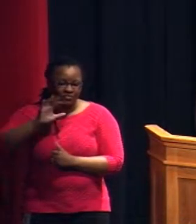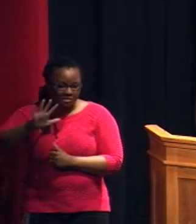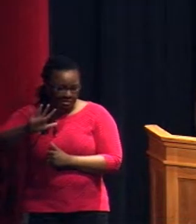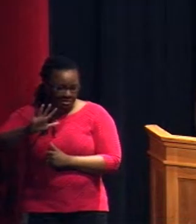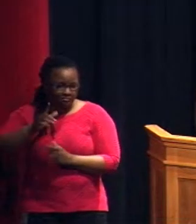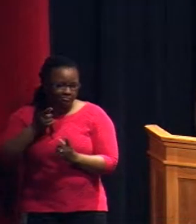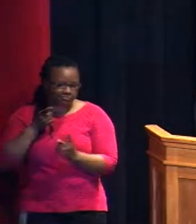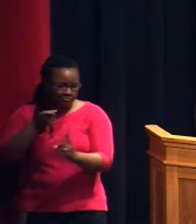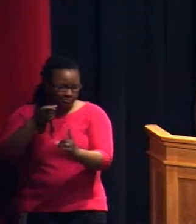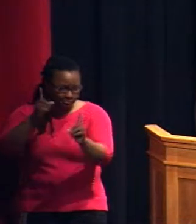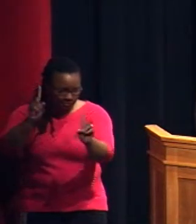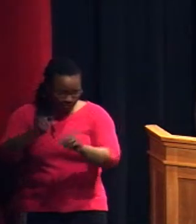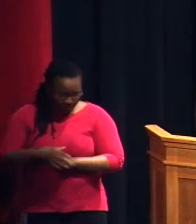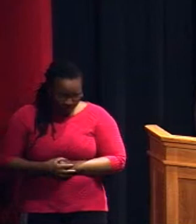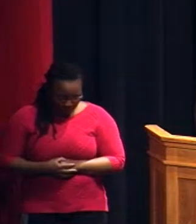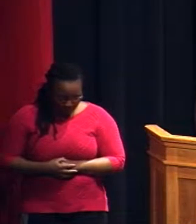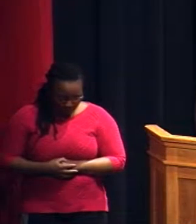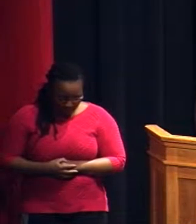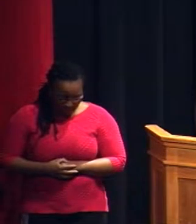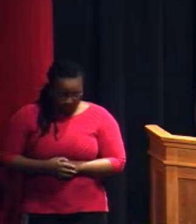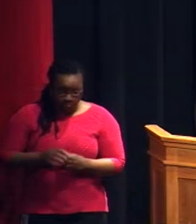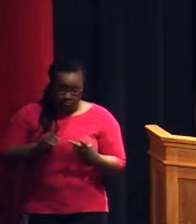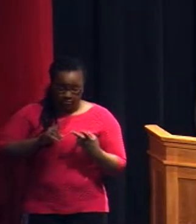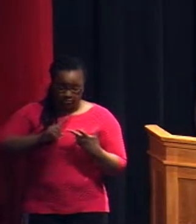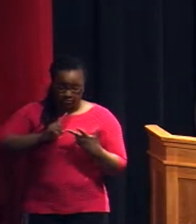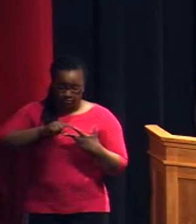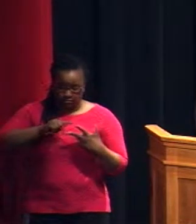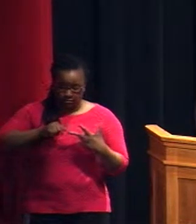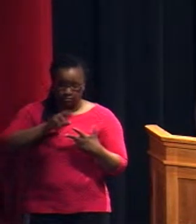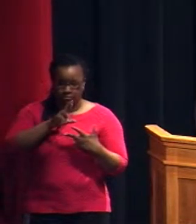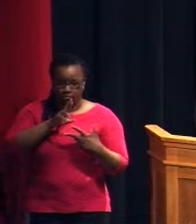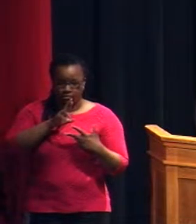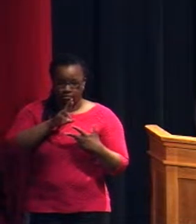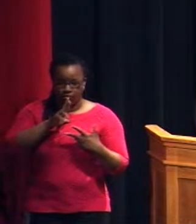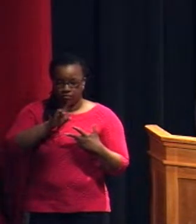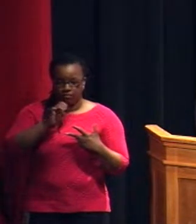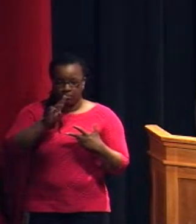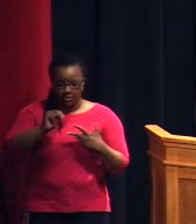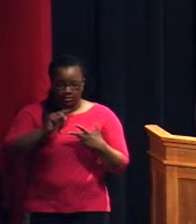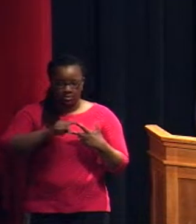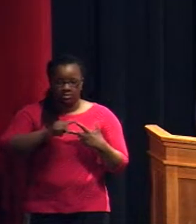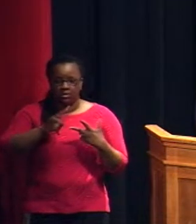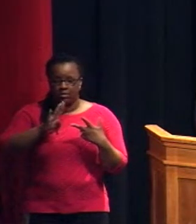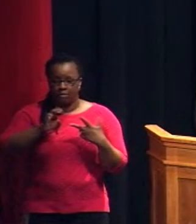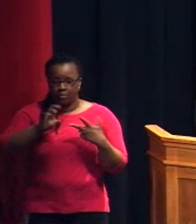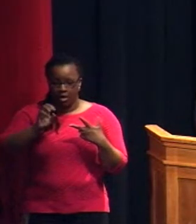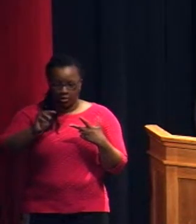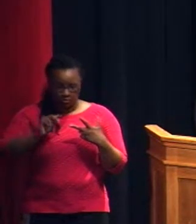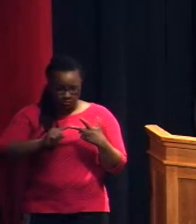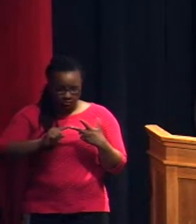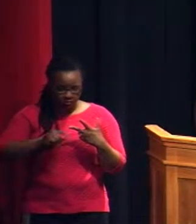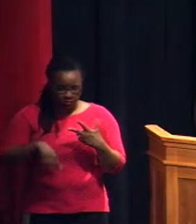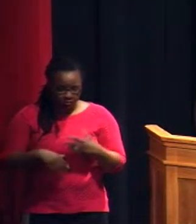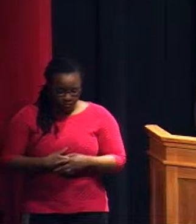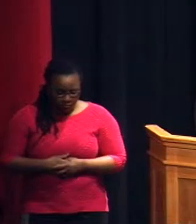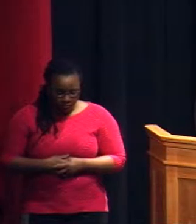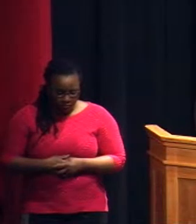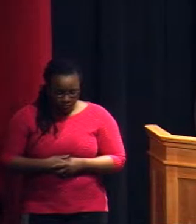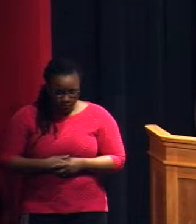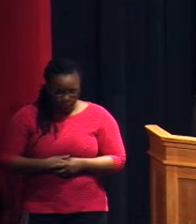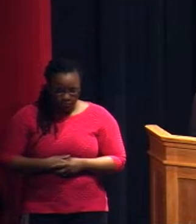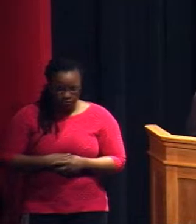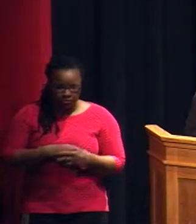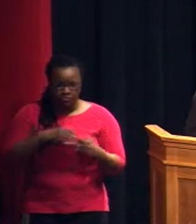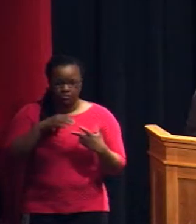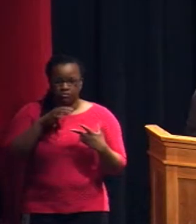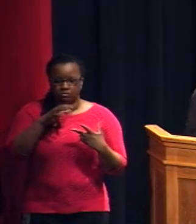105. Our second and third examples include brothers Reuben and Cornell Brown, who graduated Glass in the early 90s. Reuben